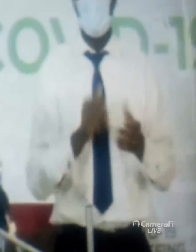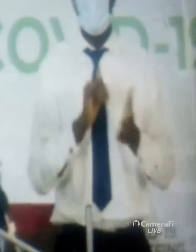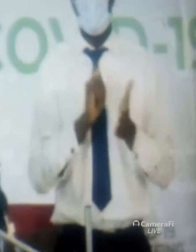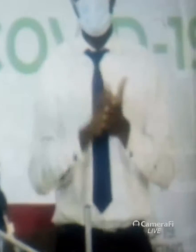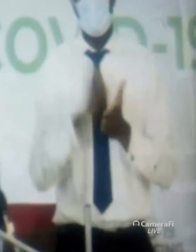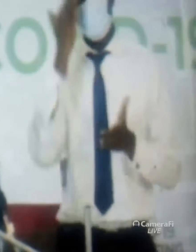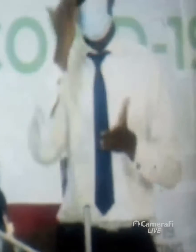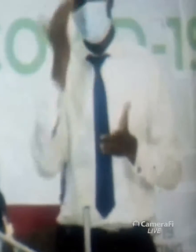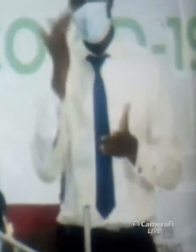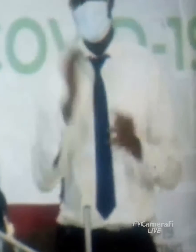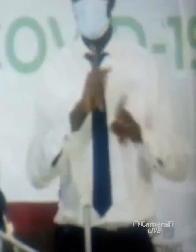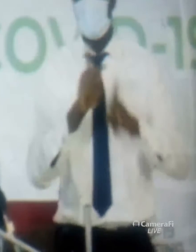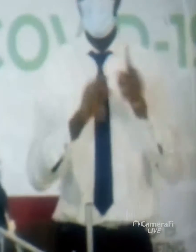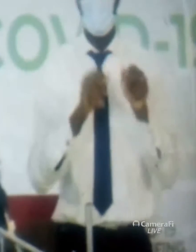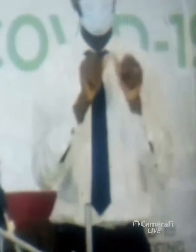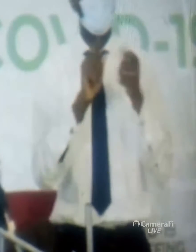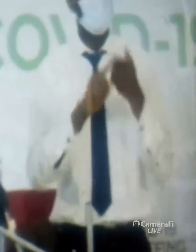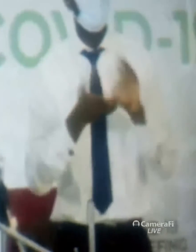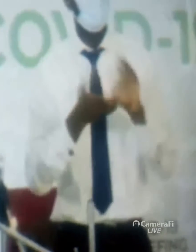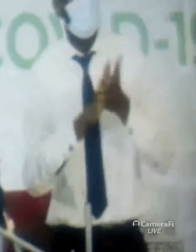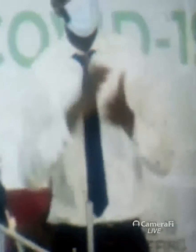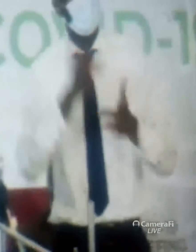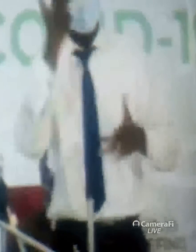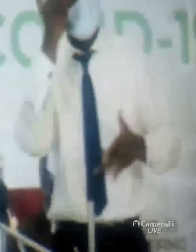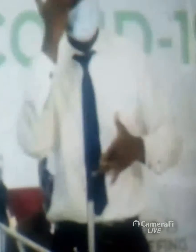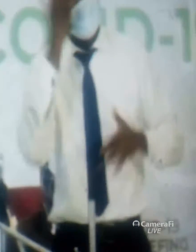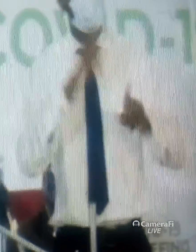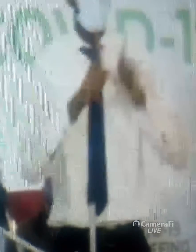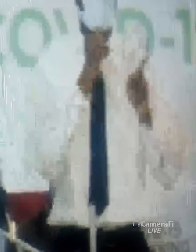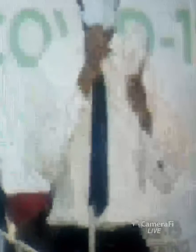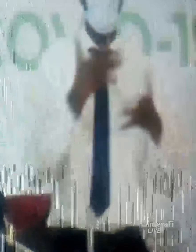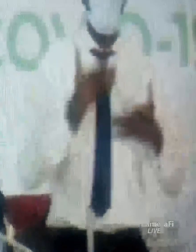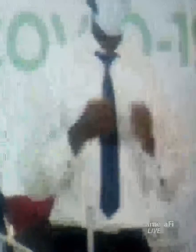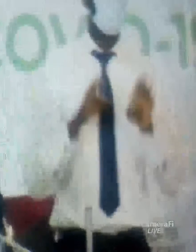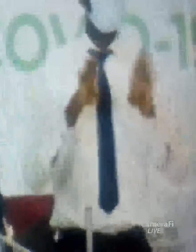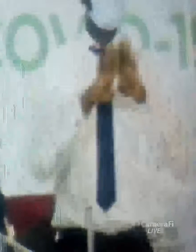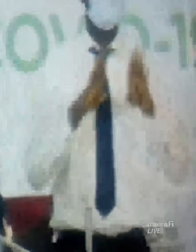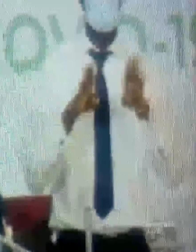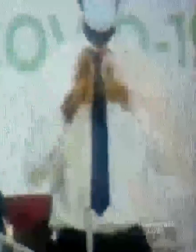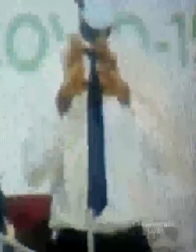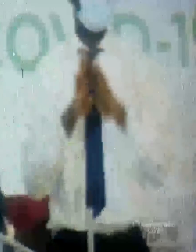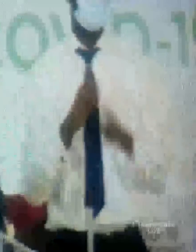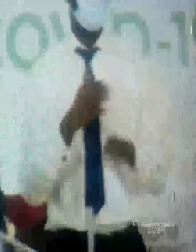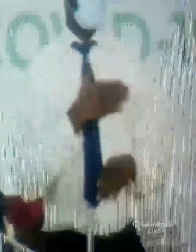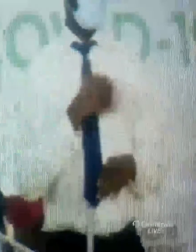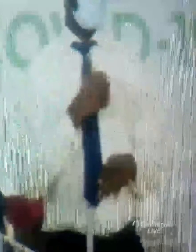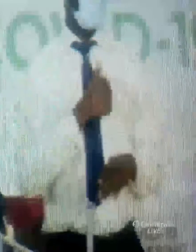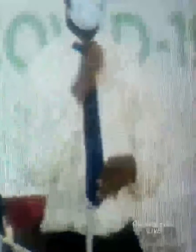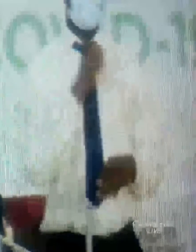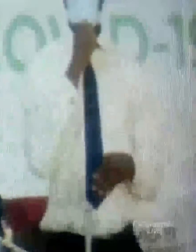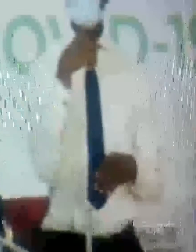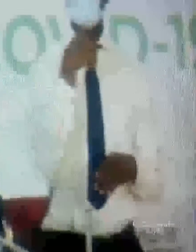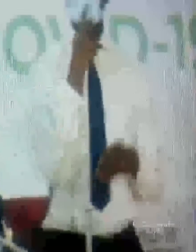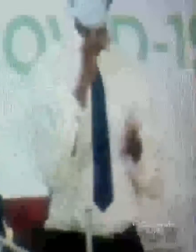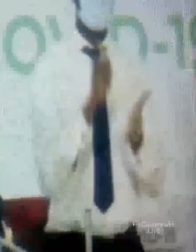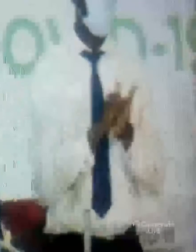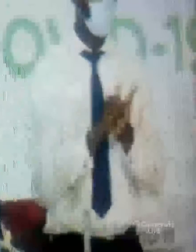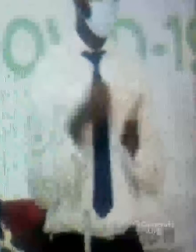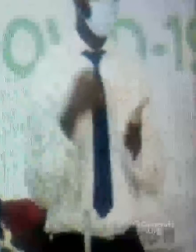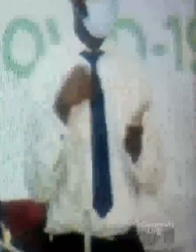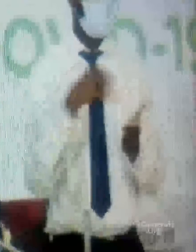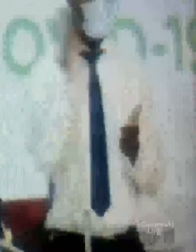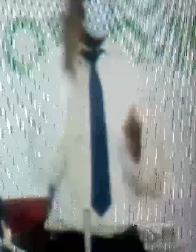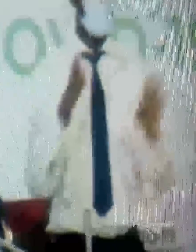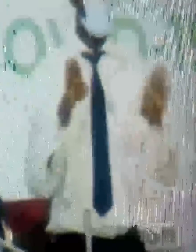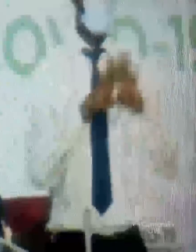as much as I've been told I'm threatening a lockdown, I'm not threatening a lockdown, I'm just saying the fact that we need